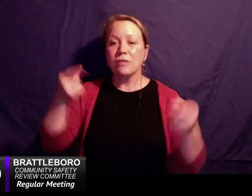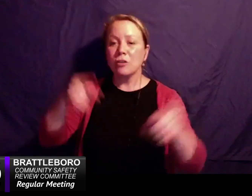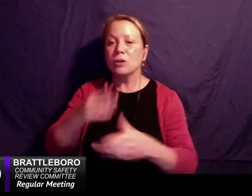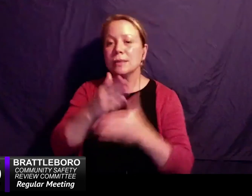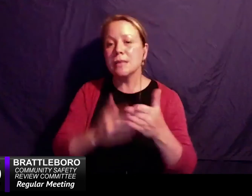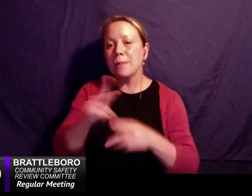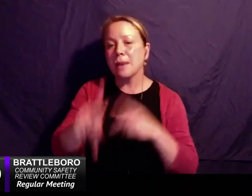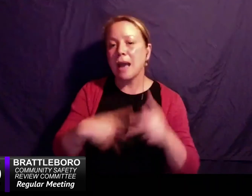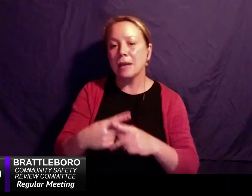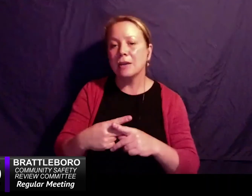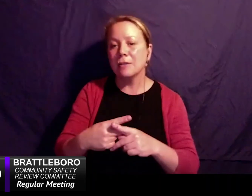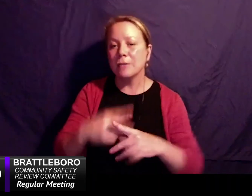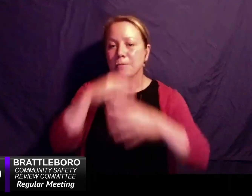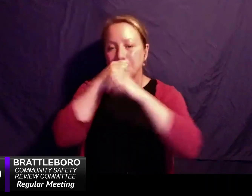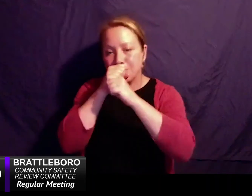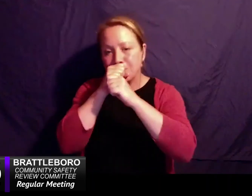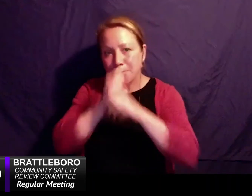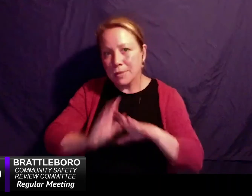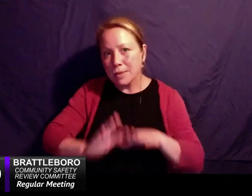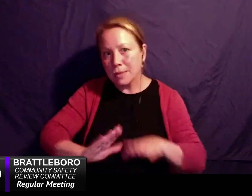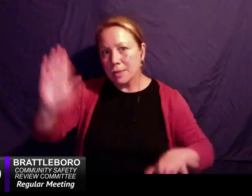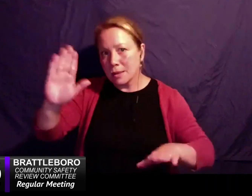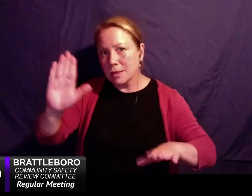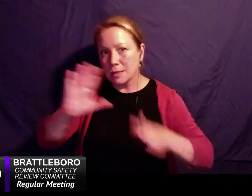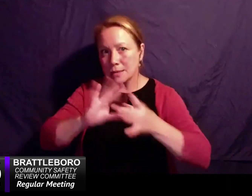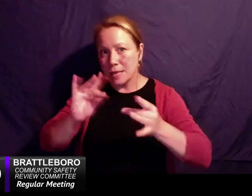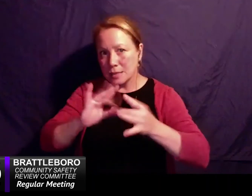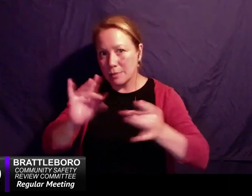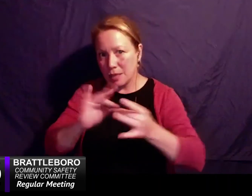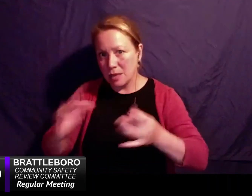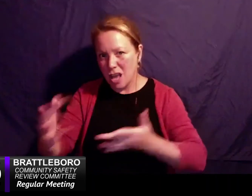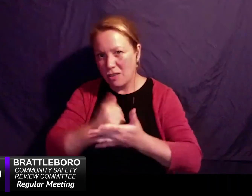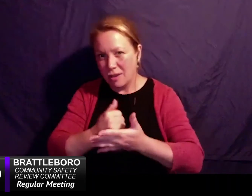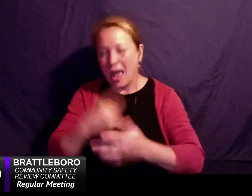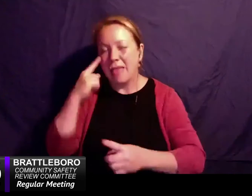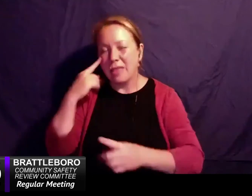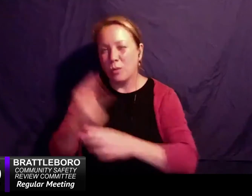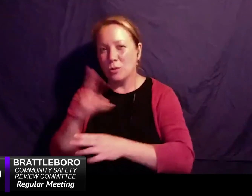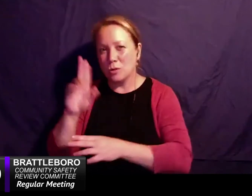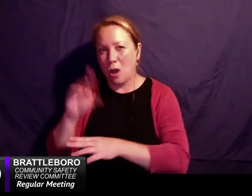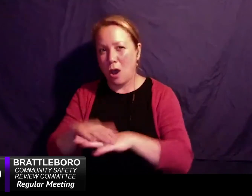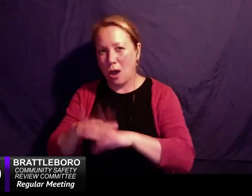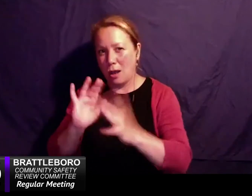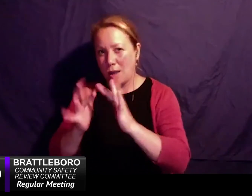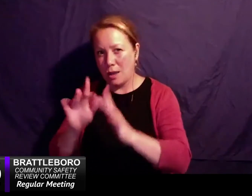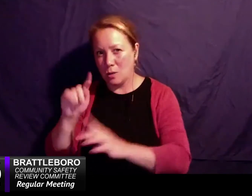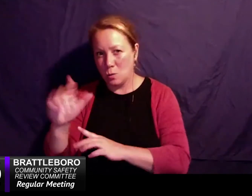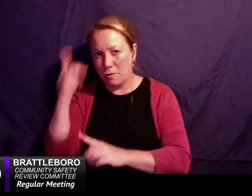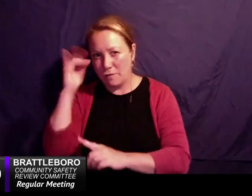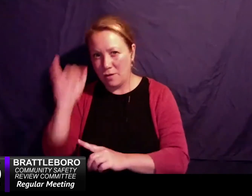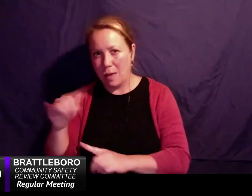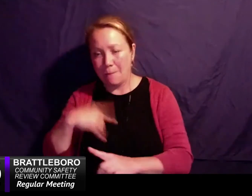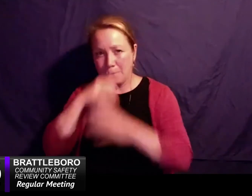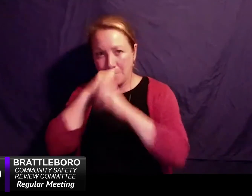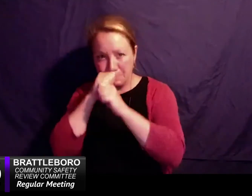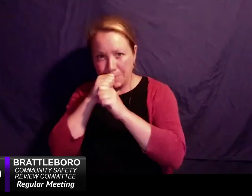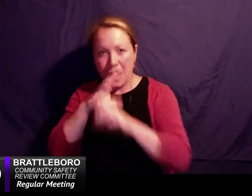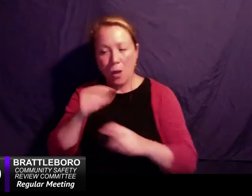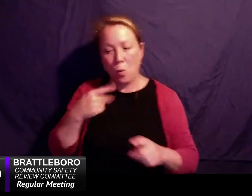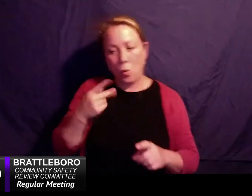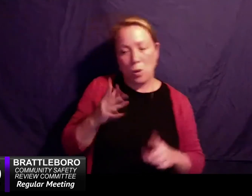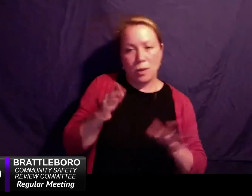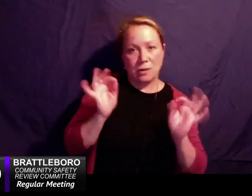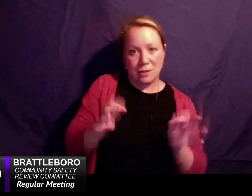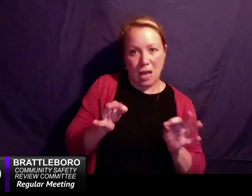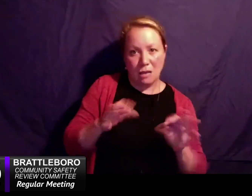testimony gathering, which will probably be primarily an online tool, is my guess, but we will be deciding that together.